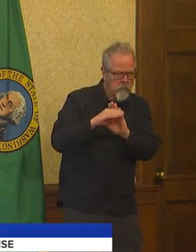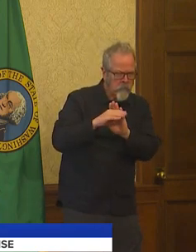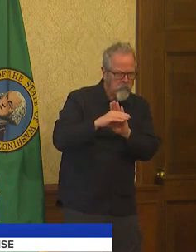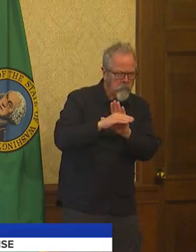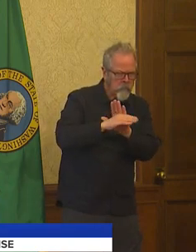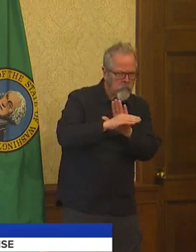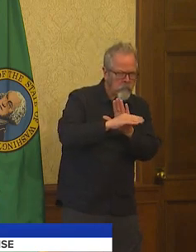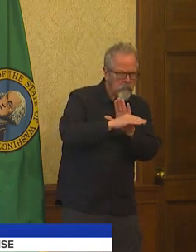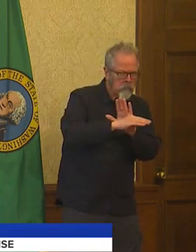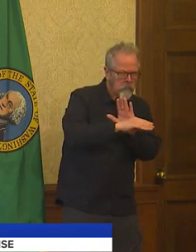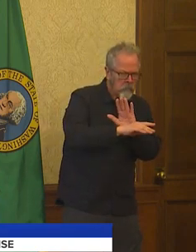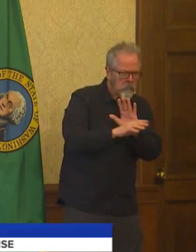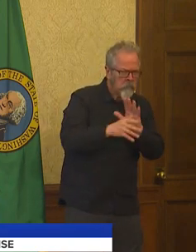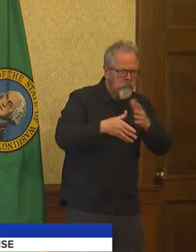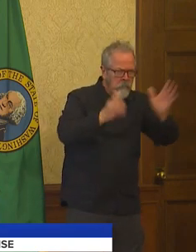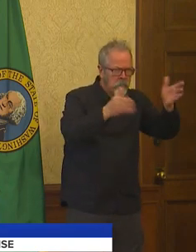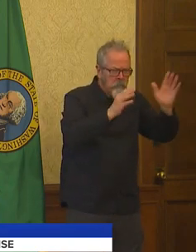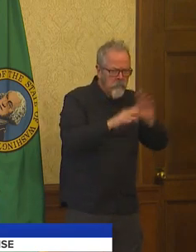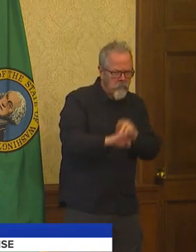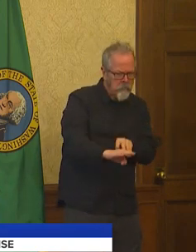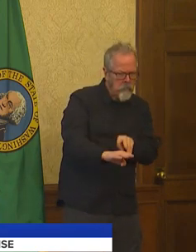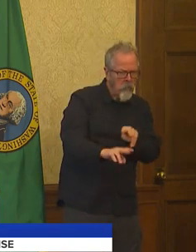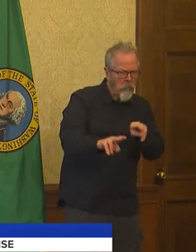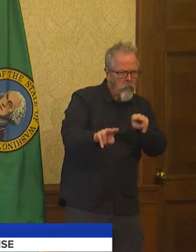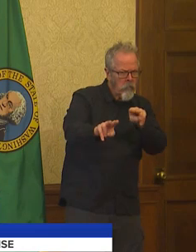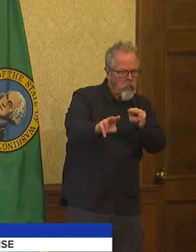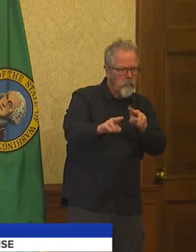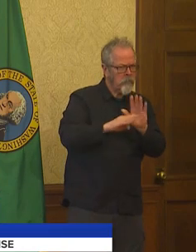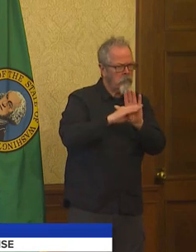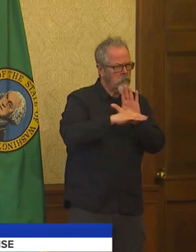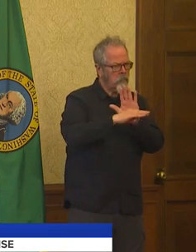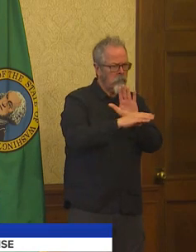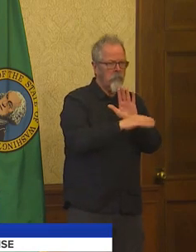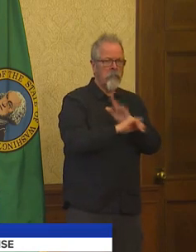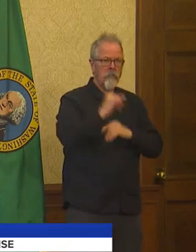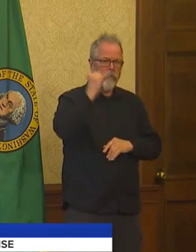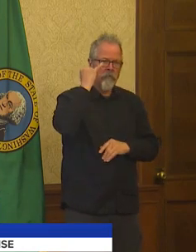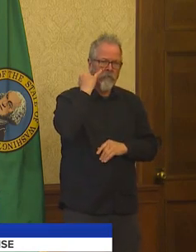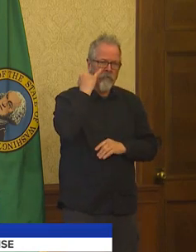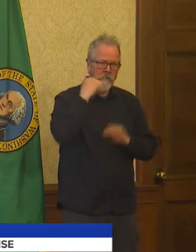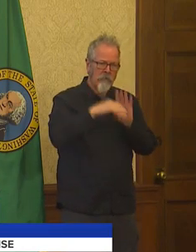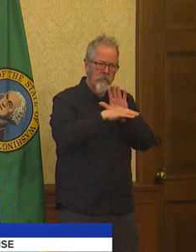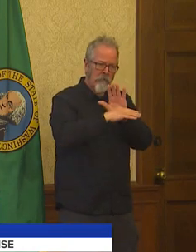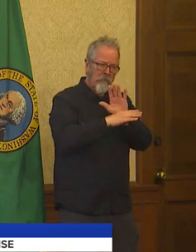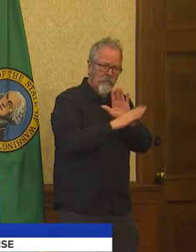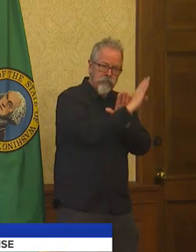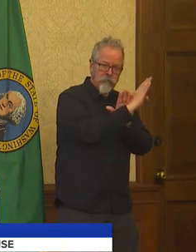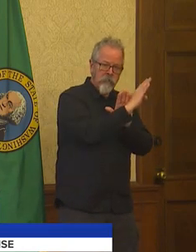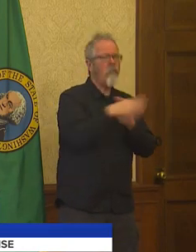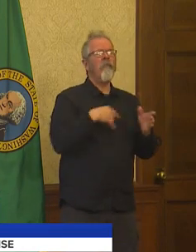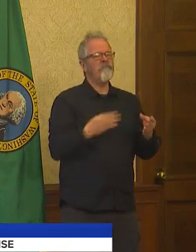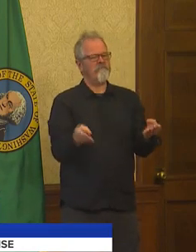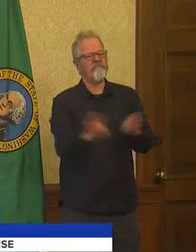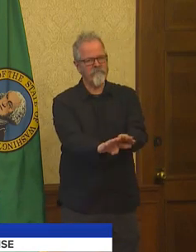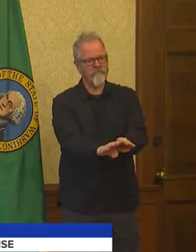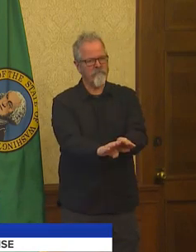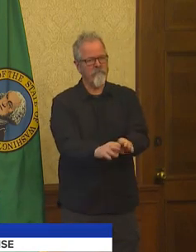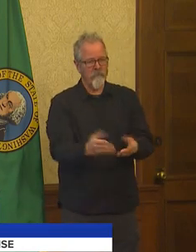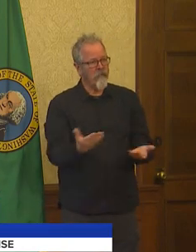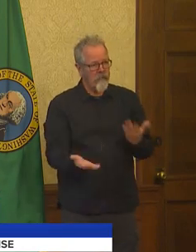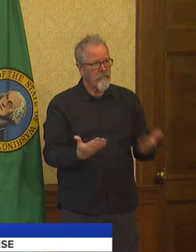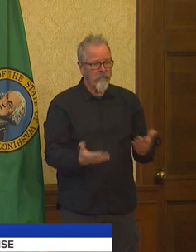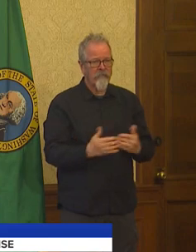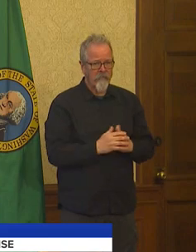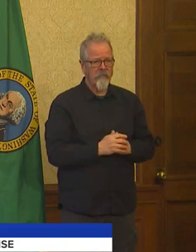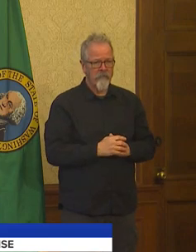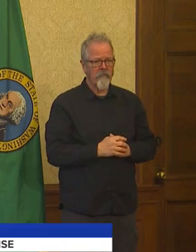already, they got their compass, you got your backpack. It's a plan, but you can't do that till the snow retreats from